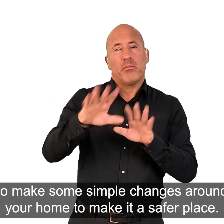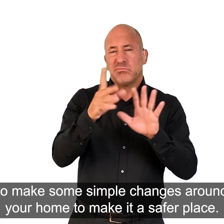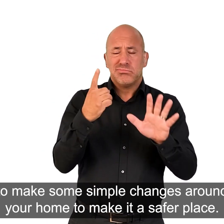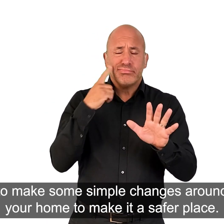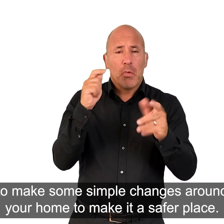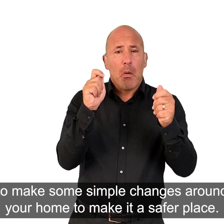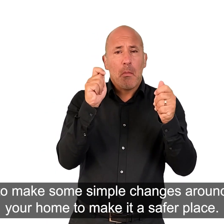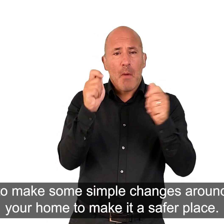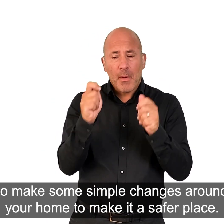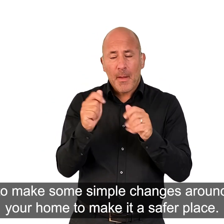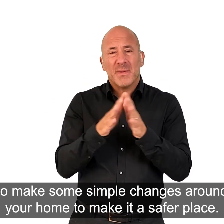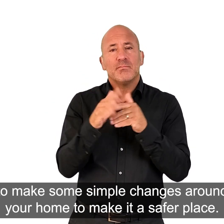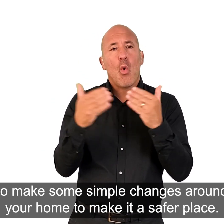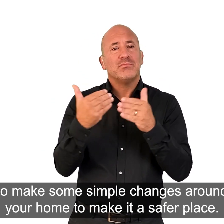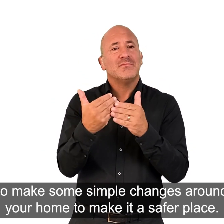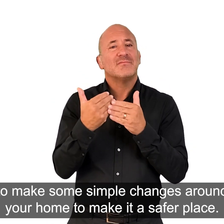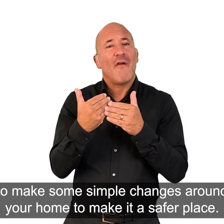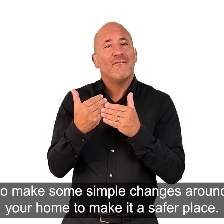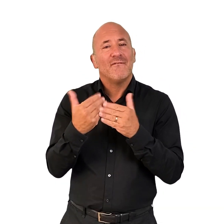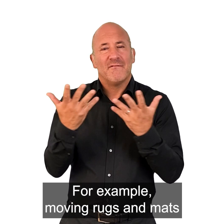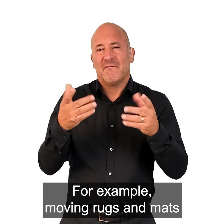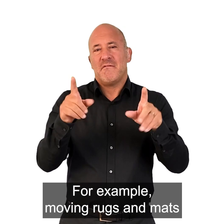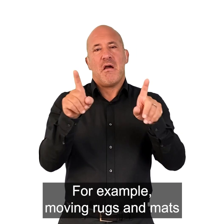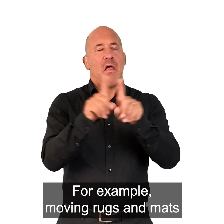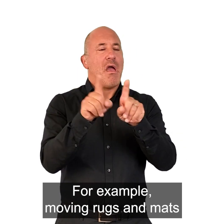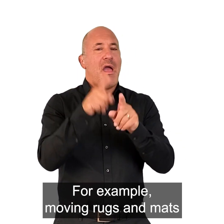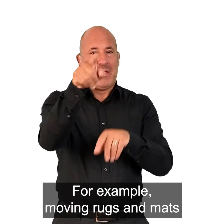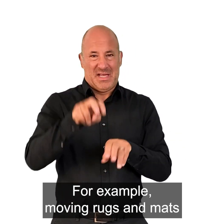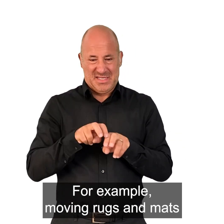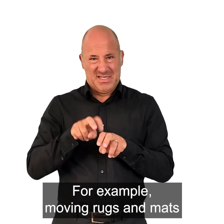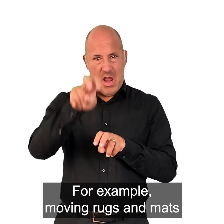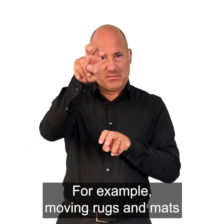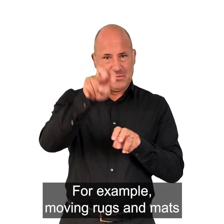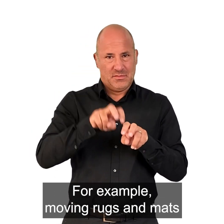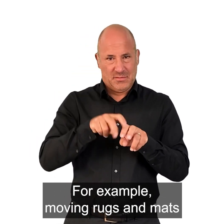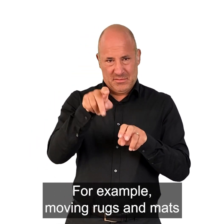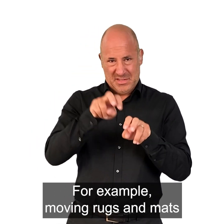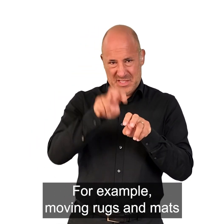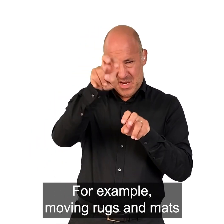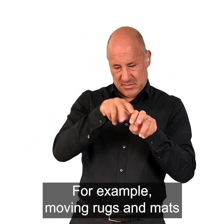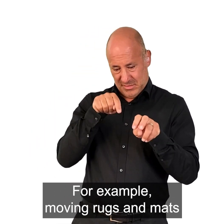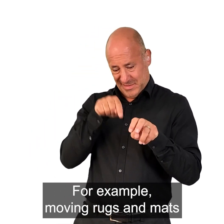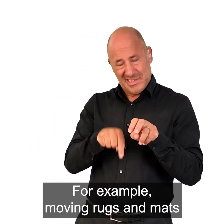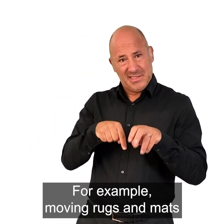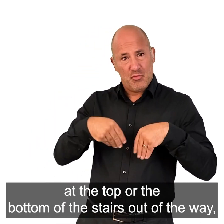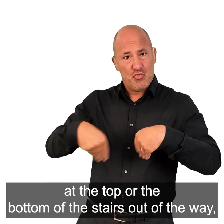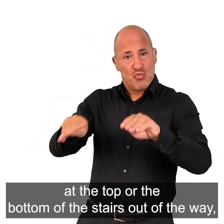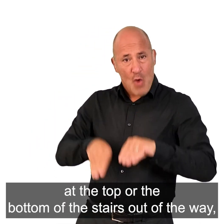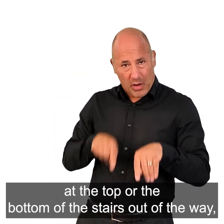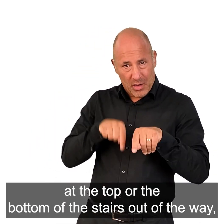to make some simple changes around your home to make it a safer place, for example moving rugs and mats at the